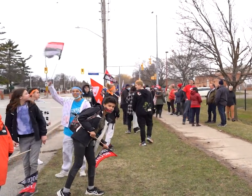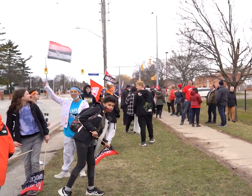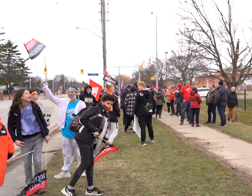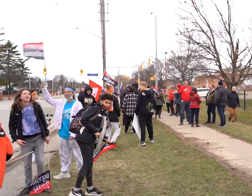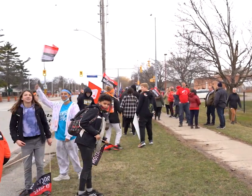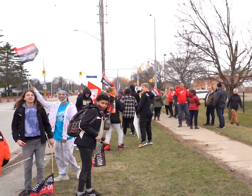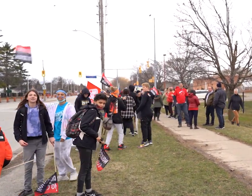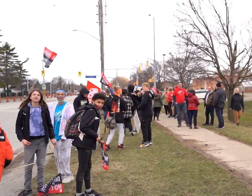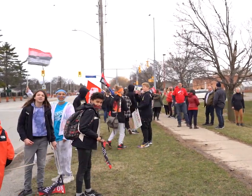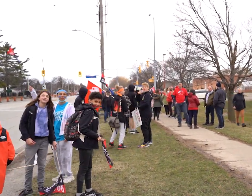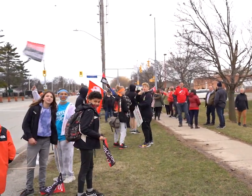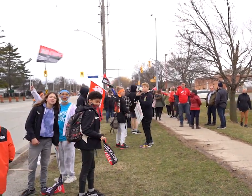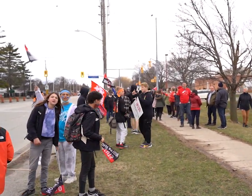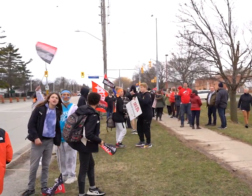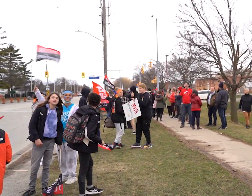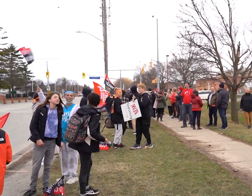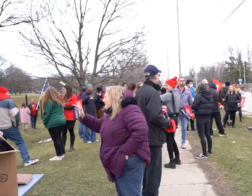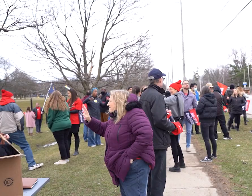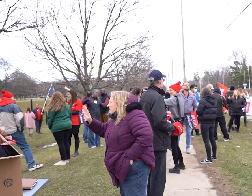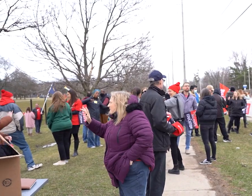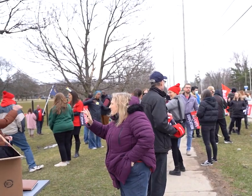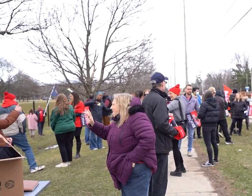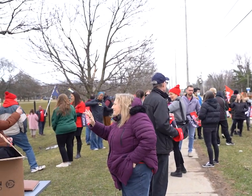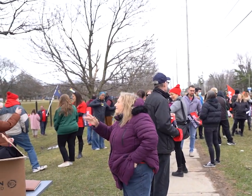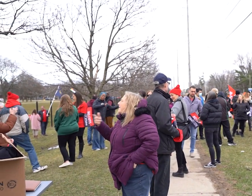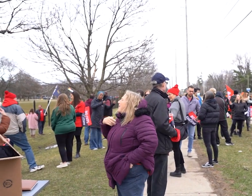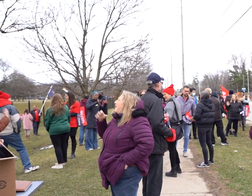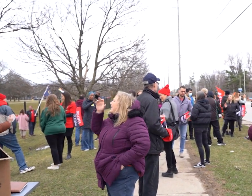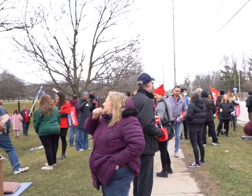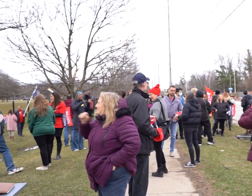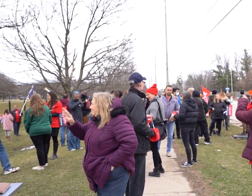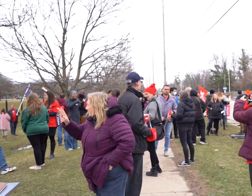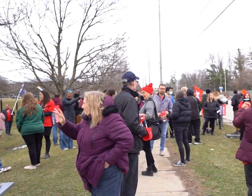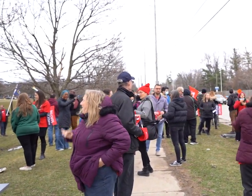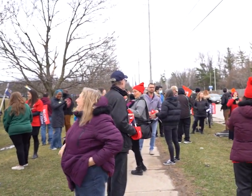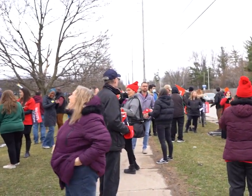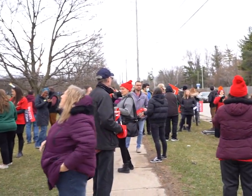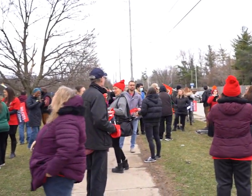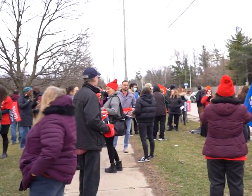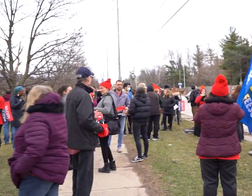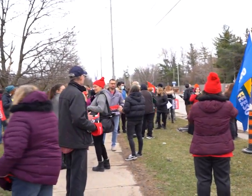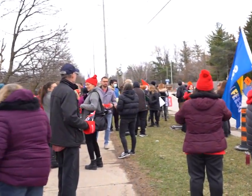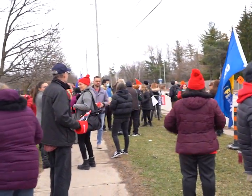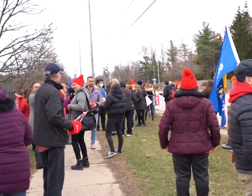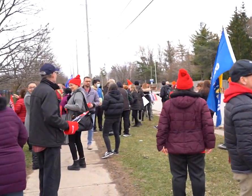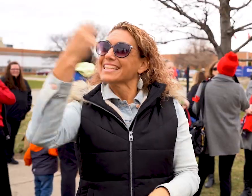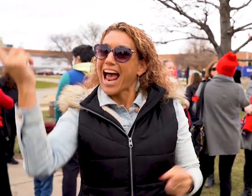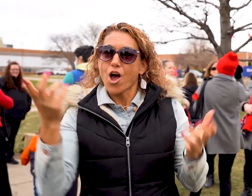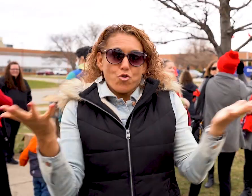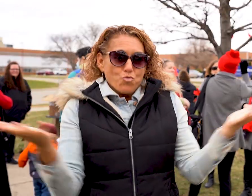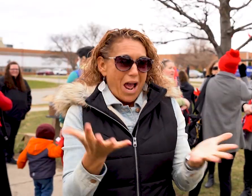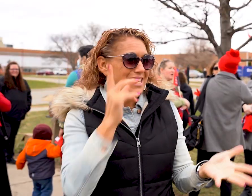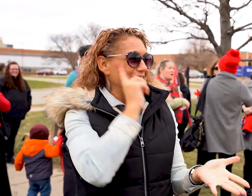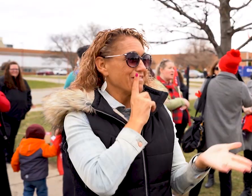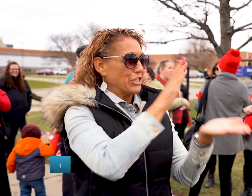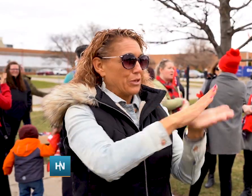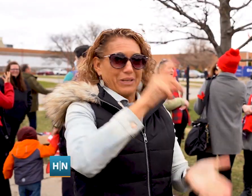the parents and students at this rally, they all agree that they want more representation and recognition. We need representation so that